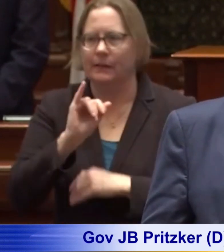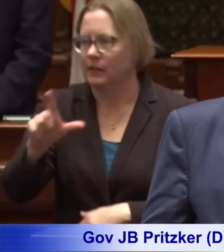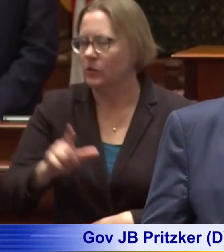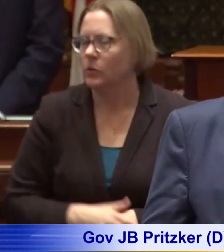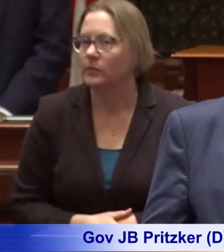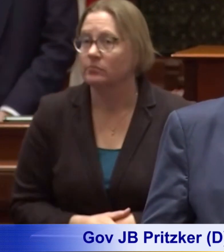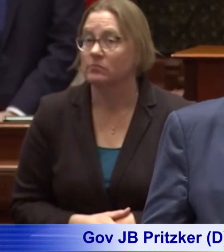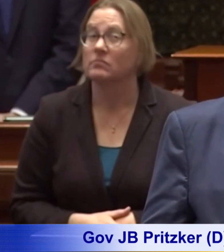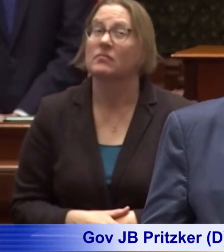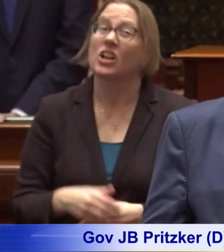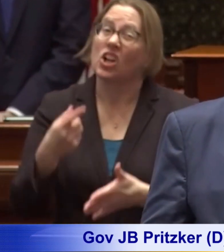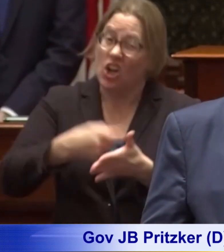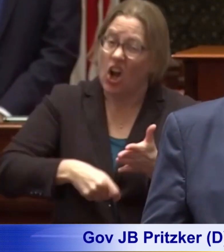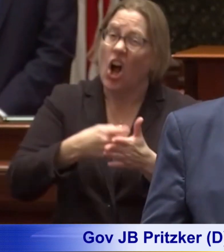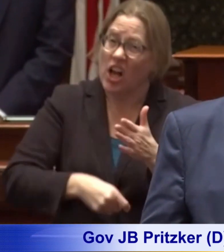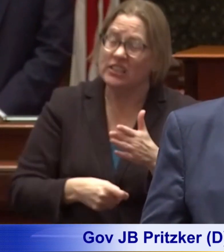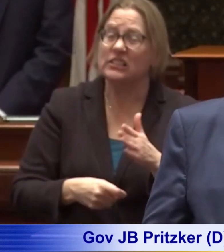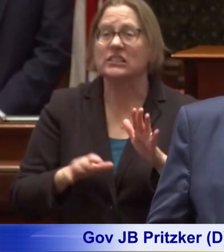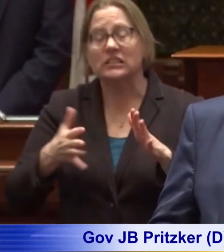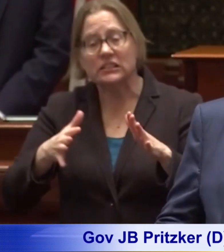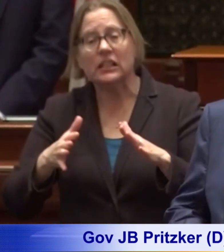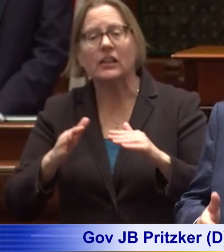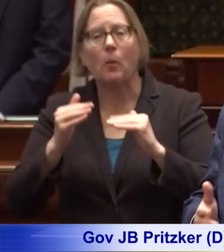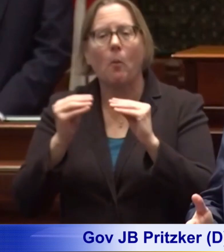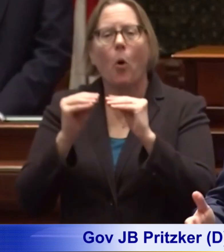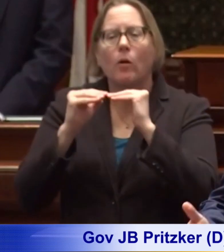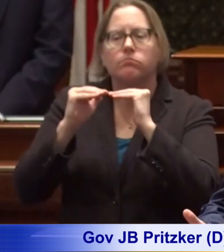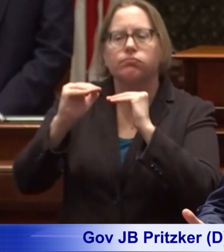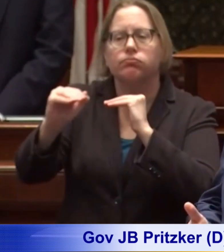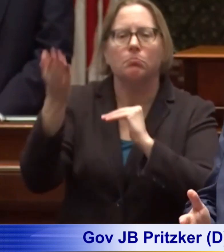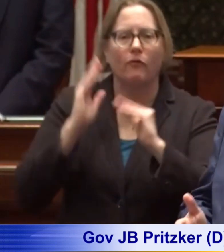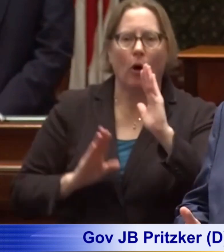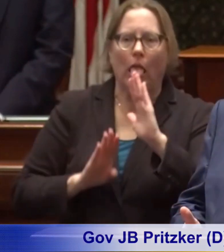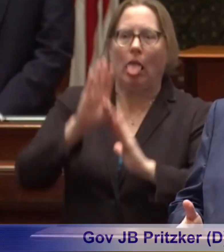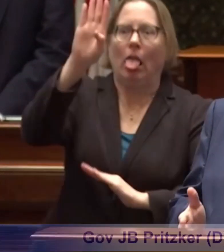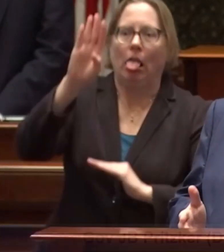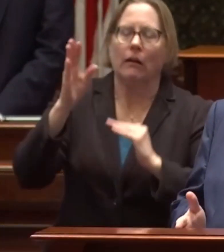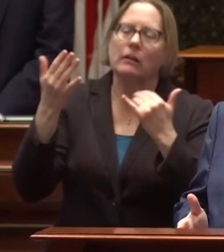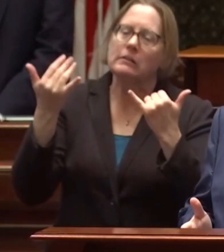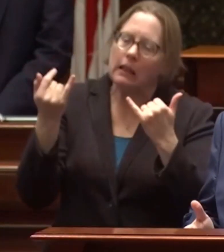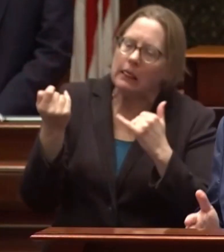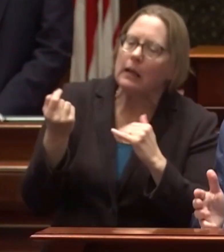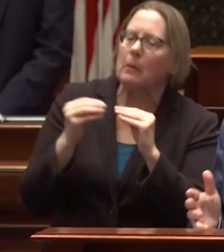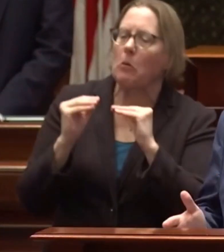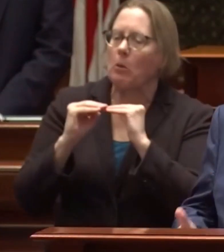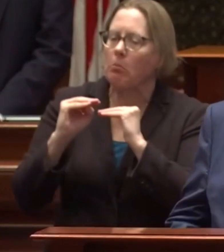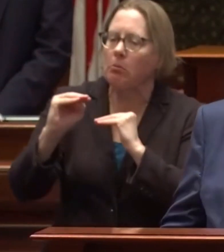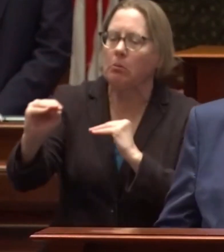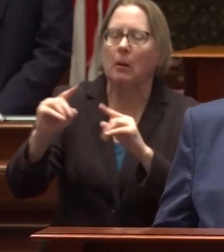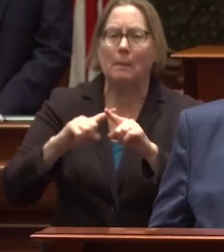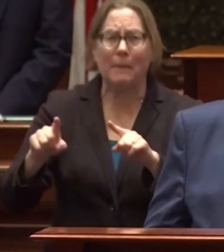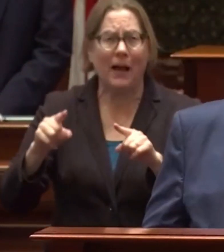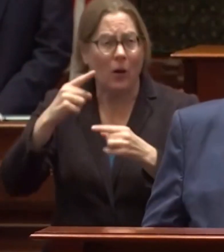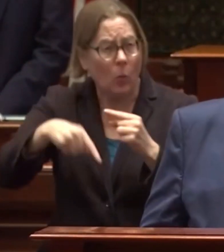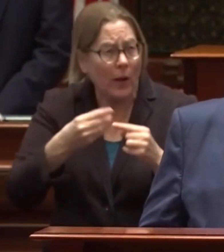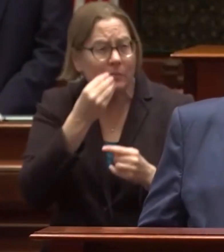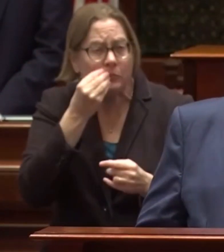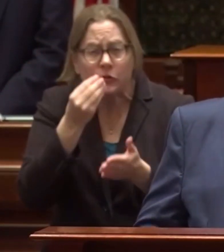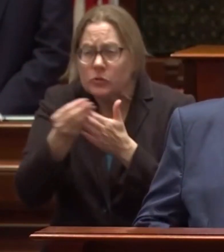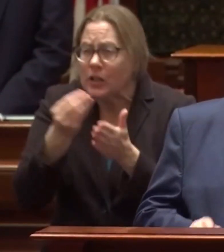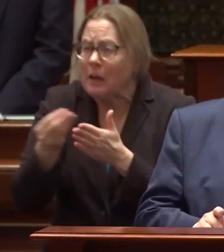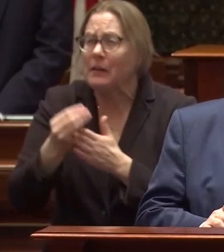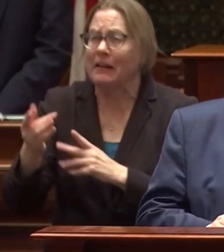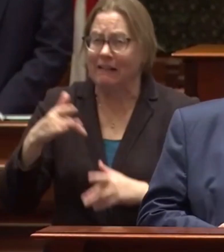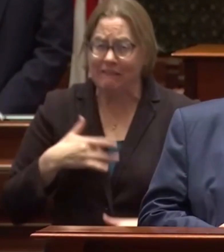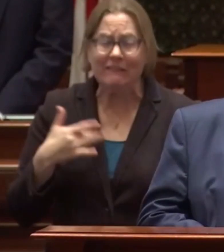though inflation continues to cool off, folks are still feeling the squeeze every week at the grocery store.